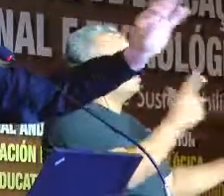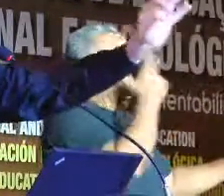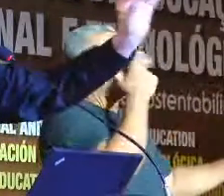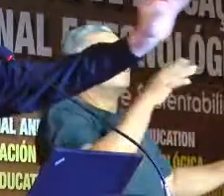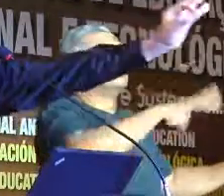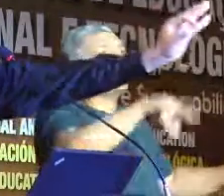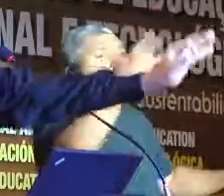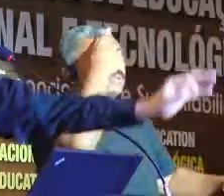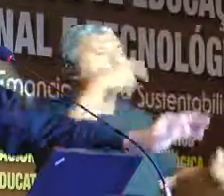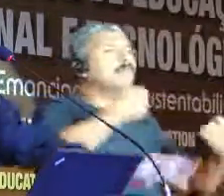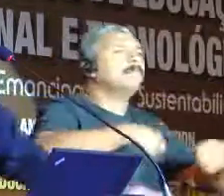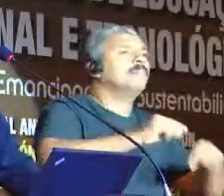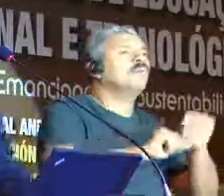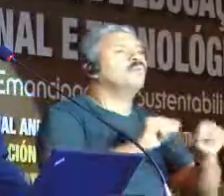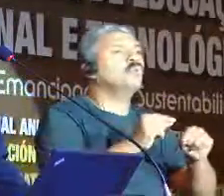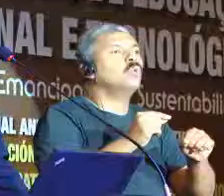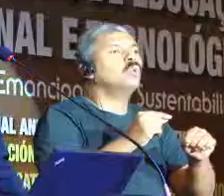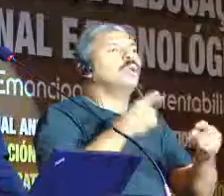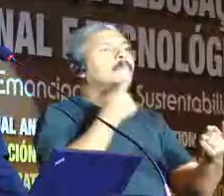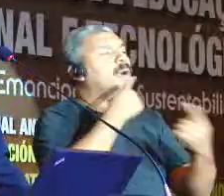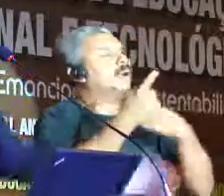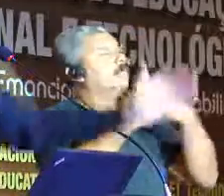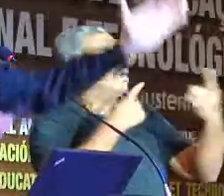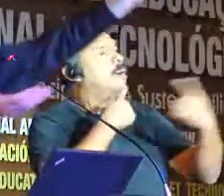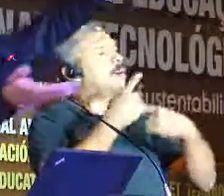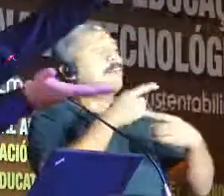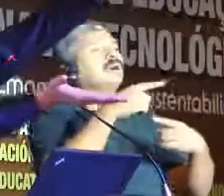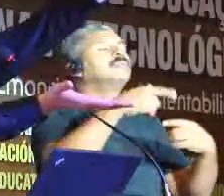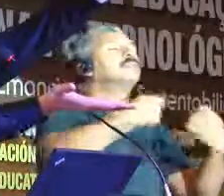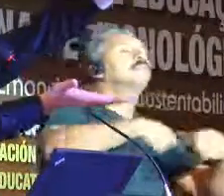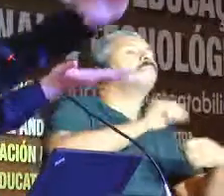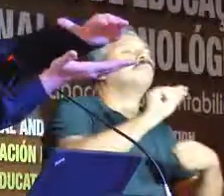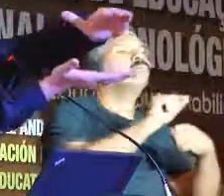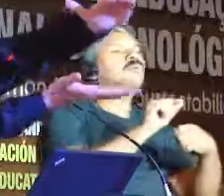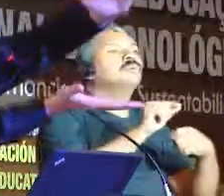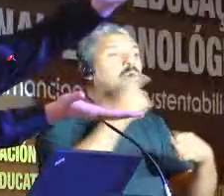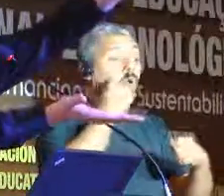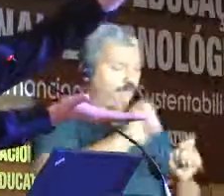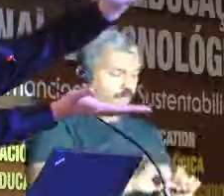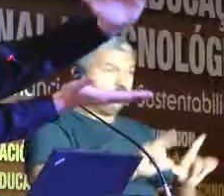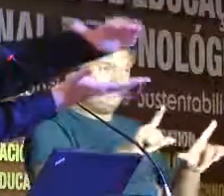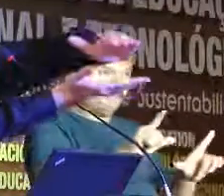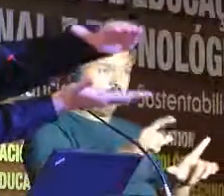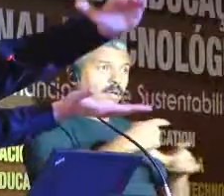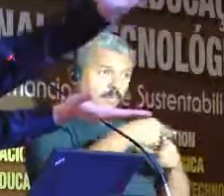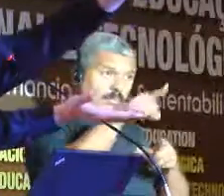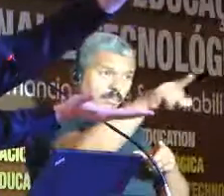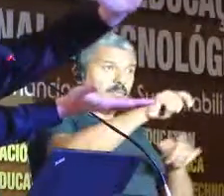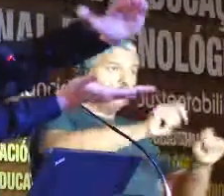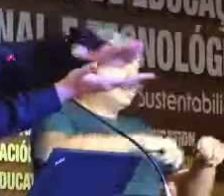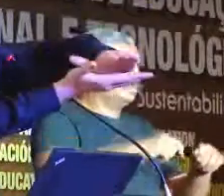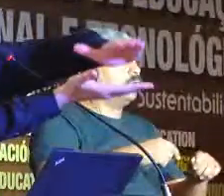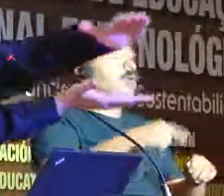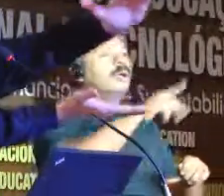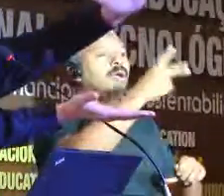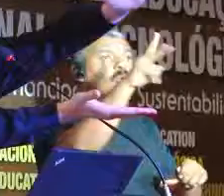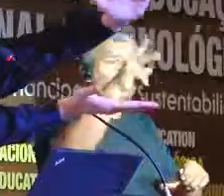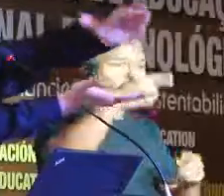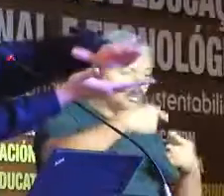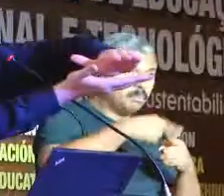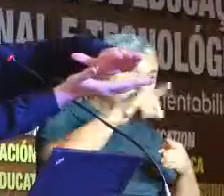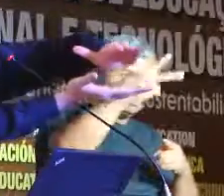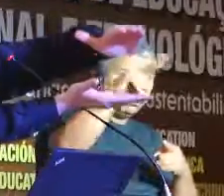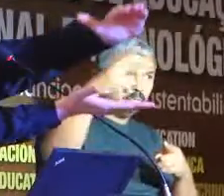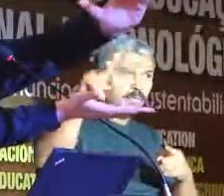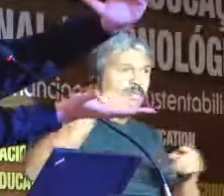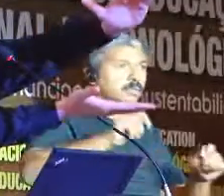way they need it. The service that's going to cut that 8.5 billion